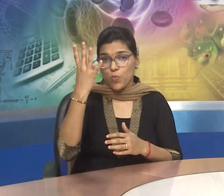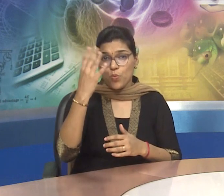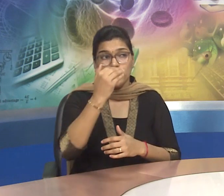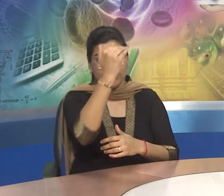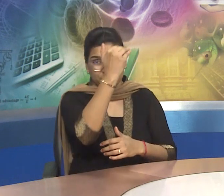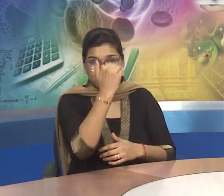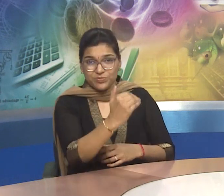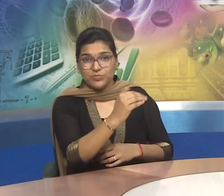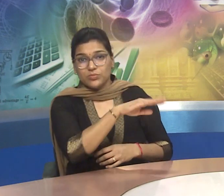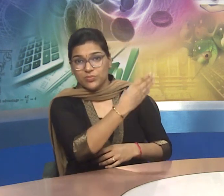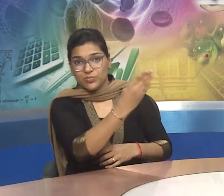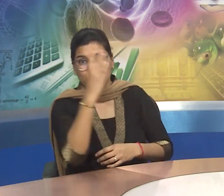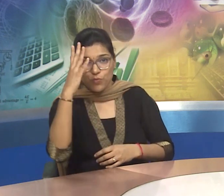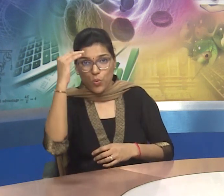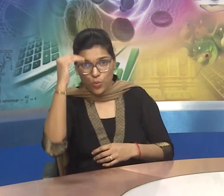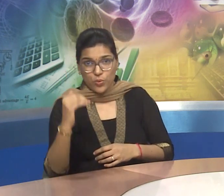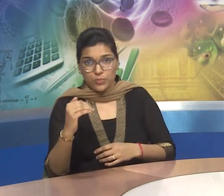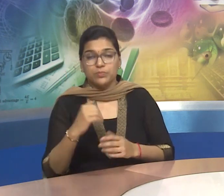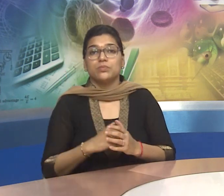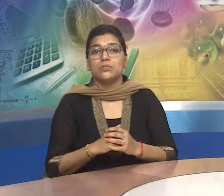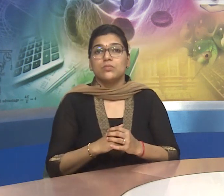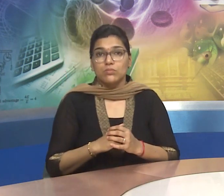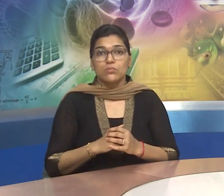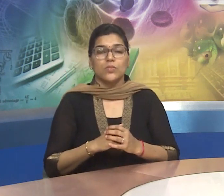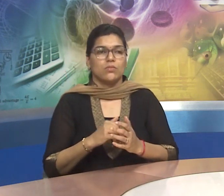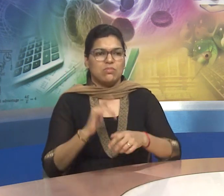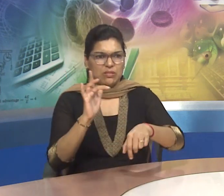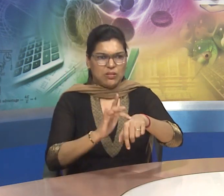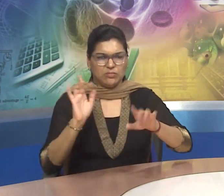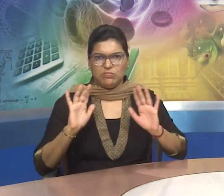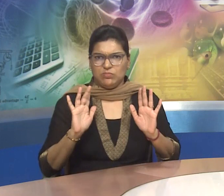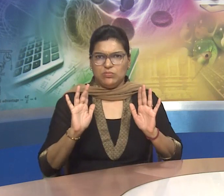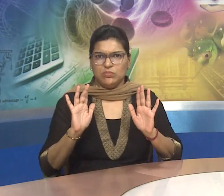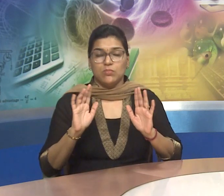And the fourth point which comes under right to equality is there is